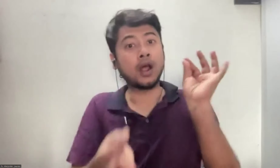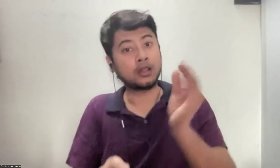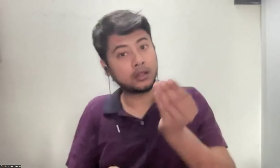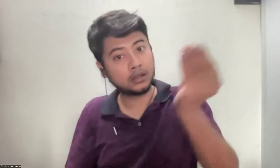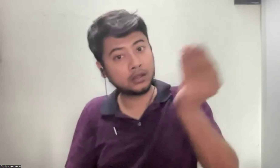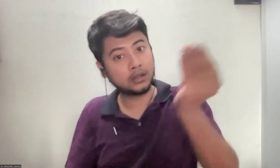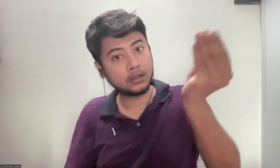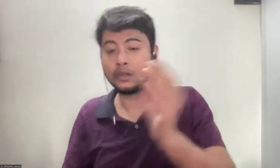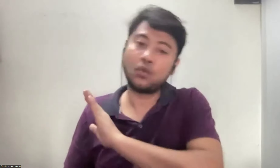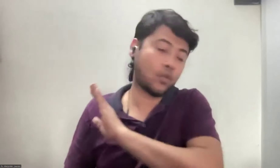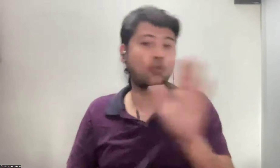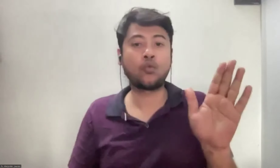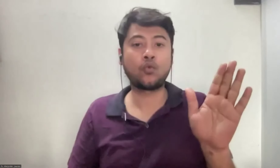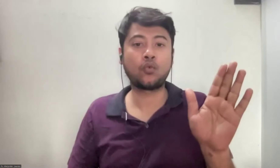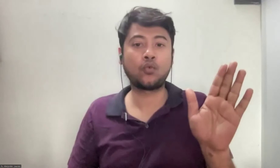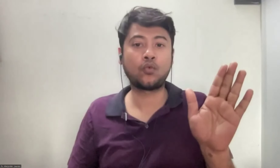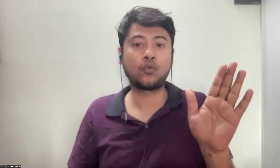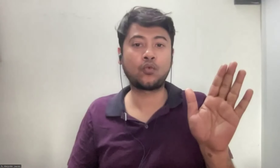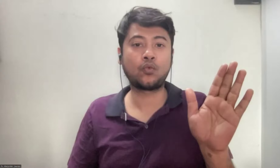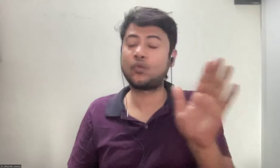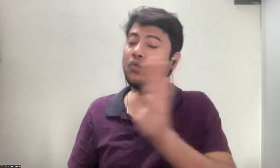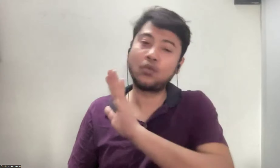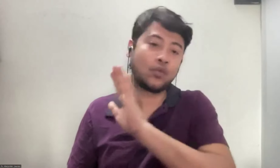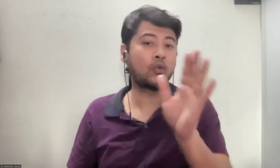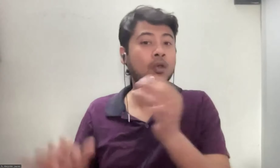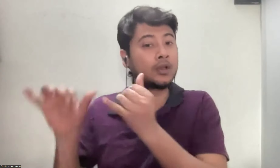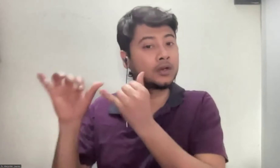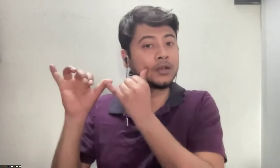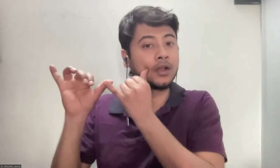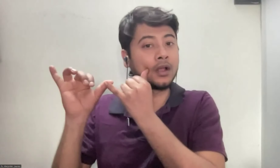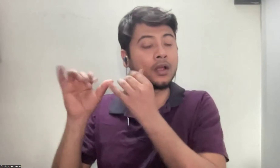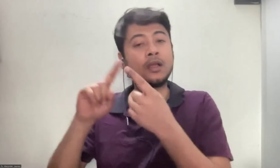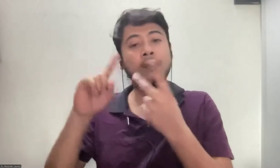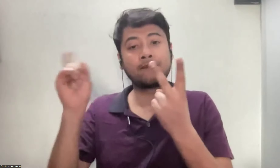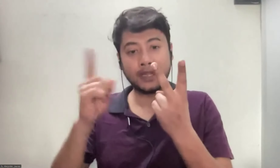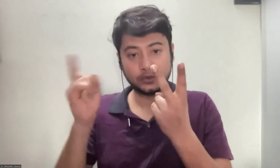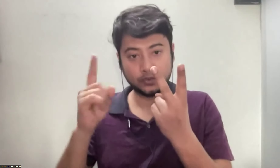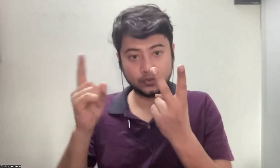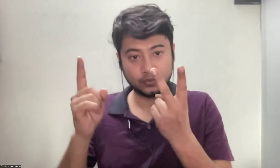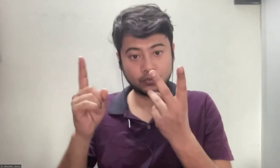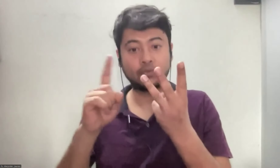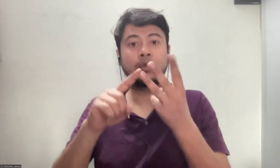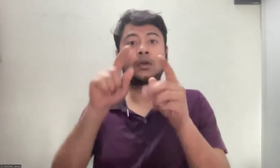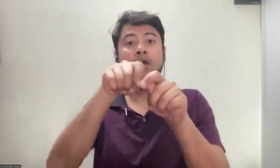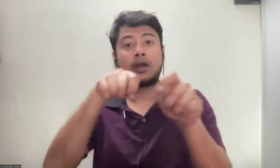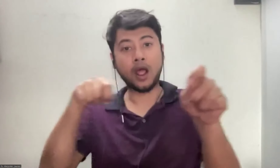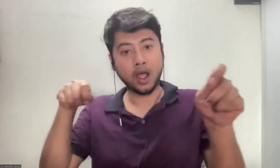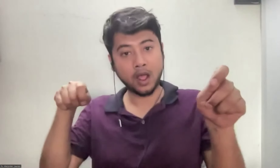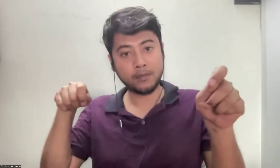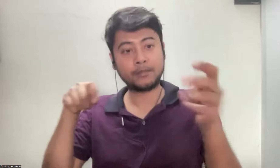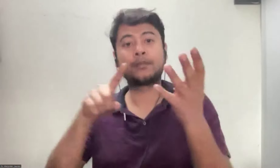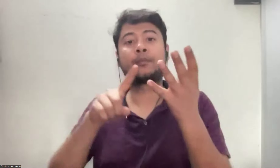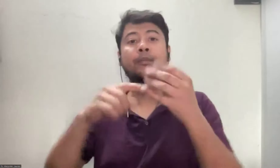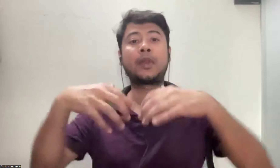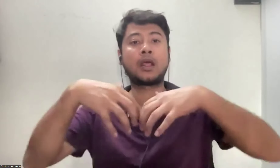nor even to Radharani. Only to Krishna, Vishnu, Rama, Narasimhadev. Okay, so be